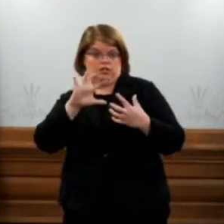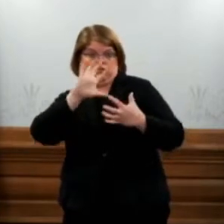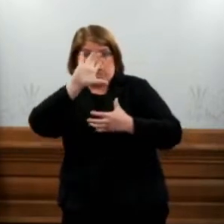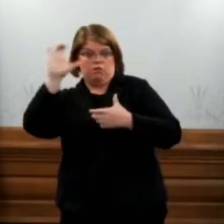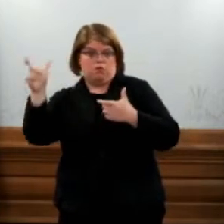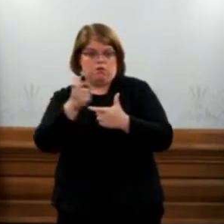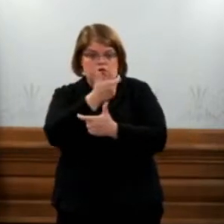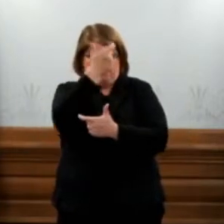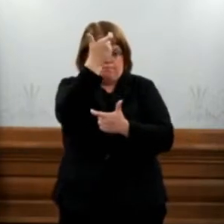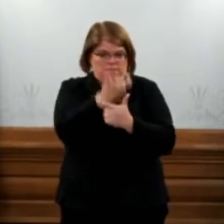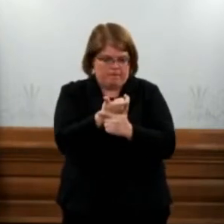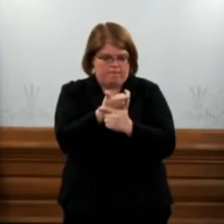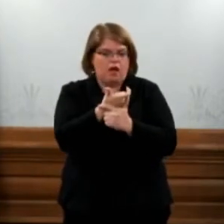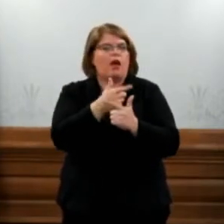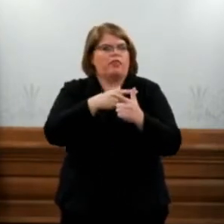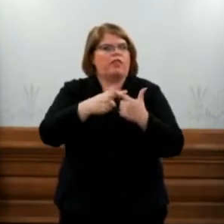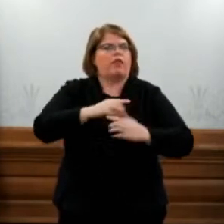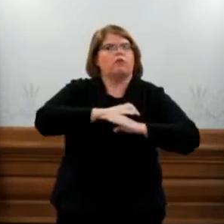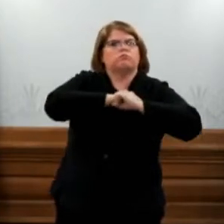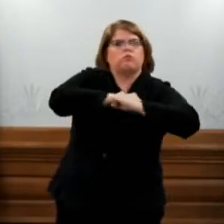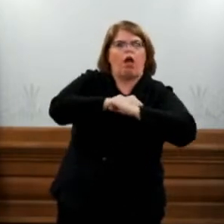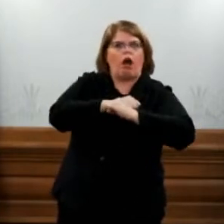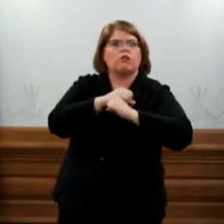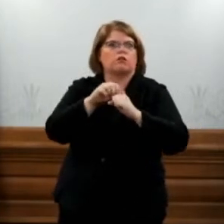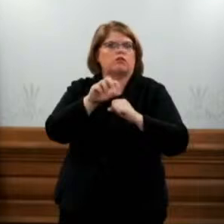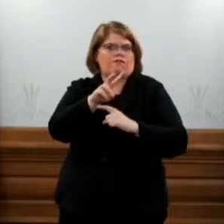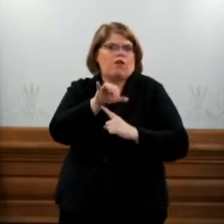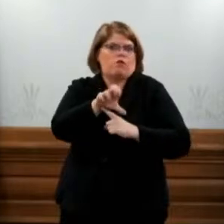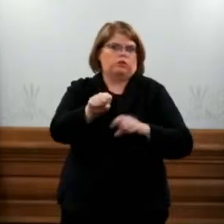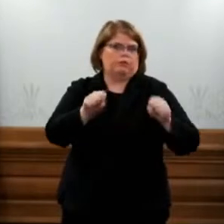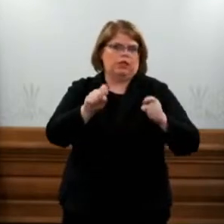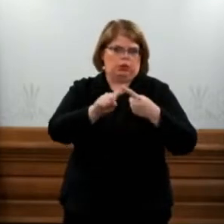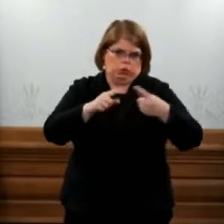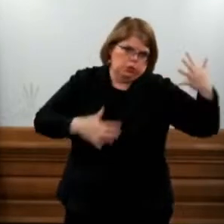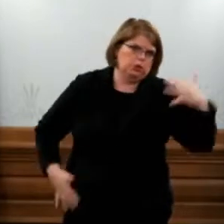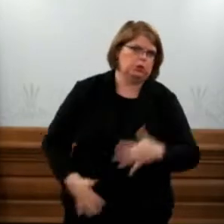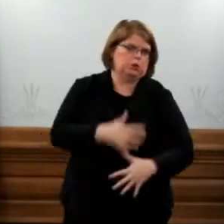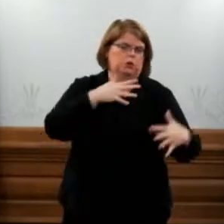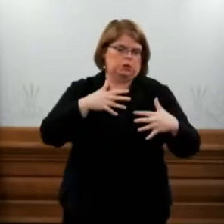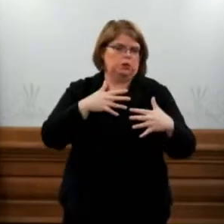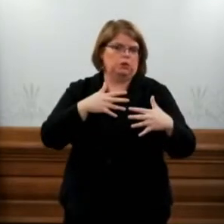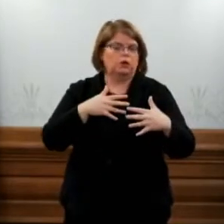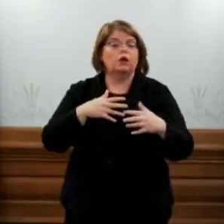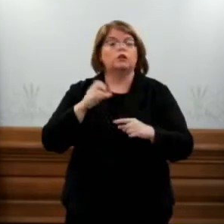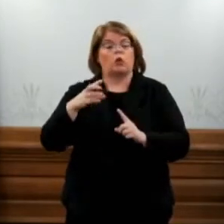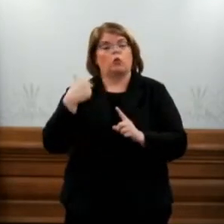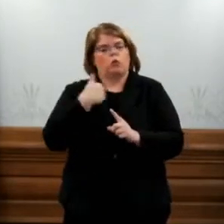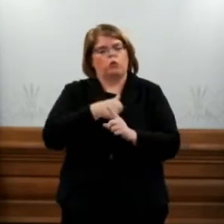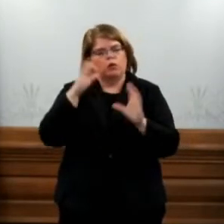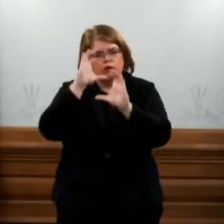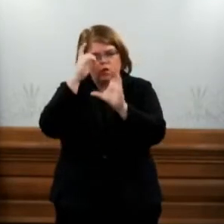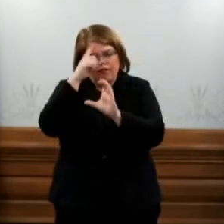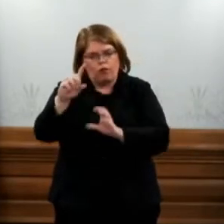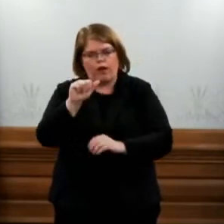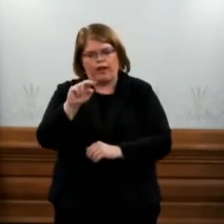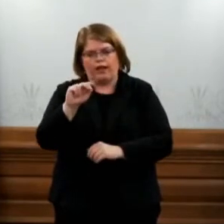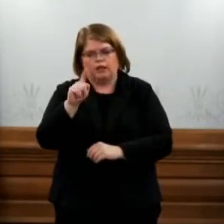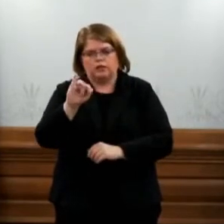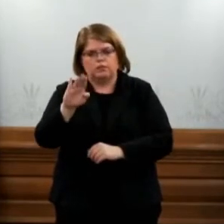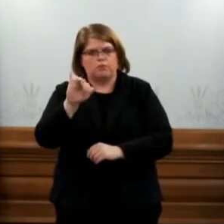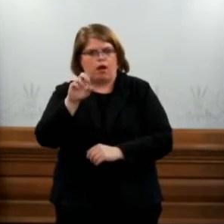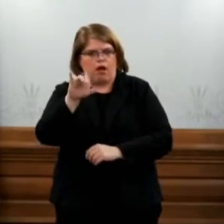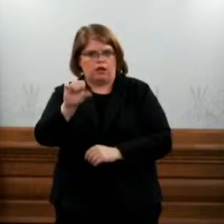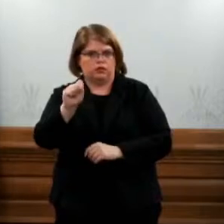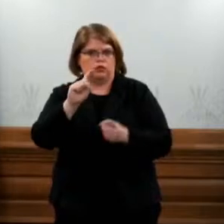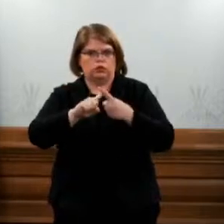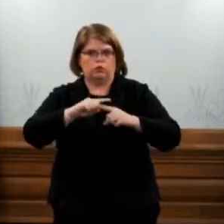invader. Specifically for this virus, we are really looking at the antibodies blocking the ability of the